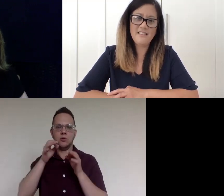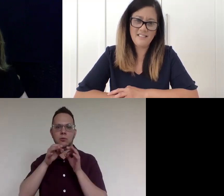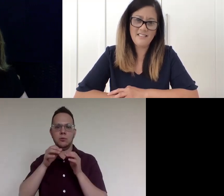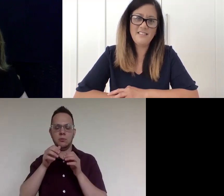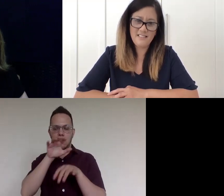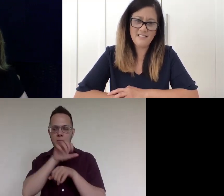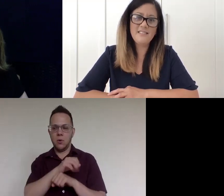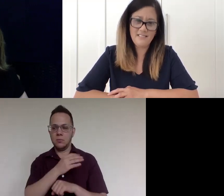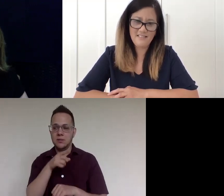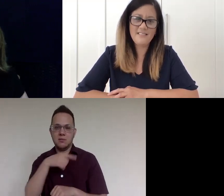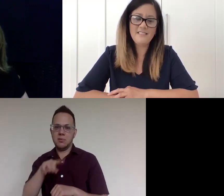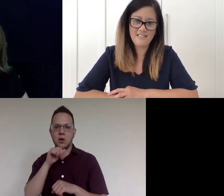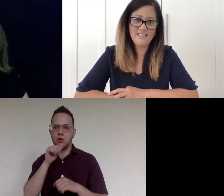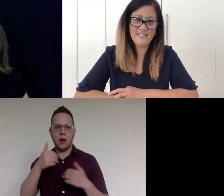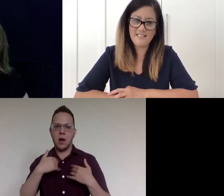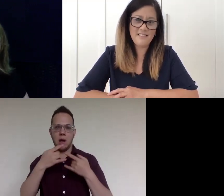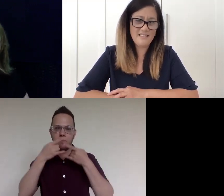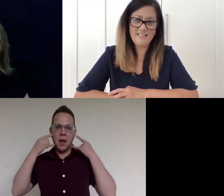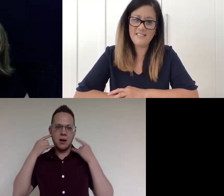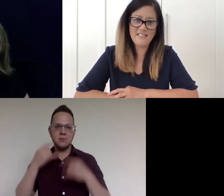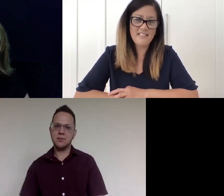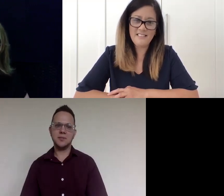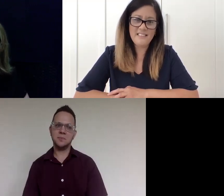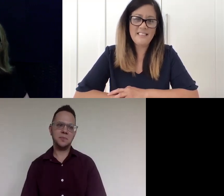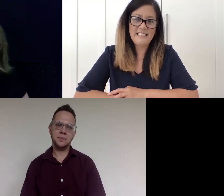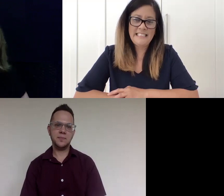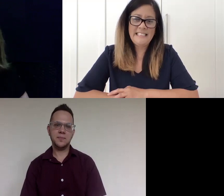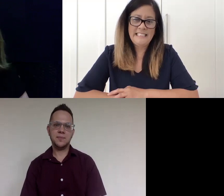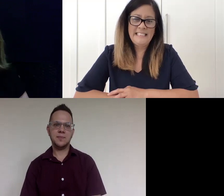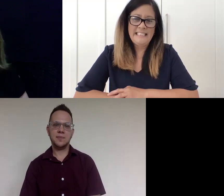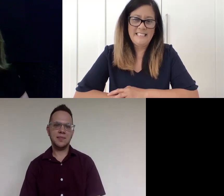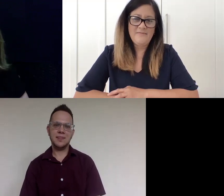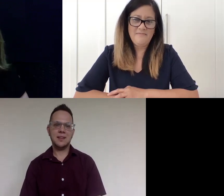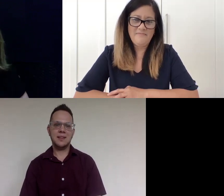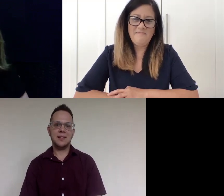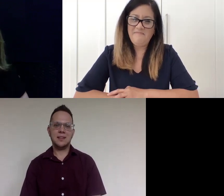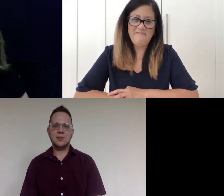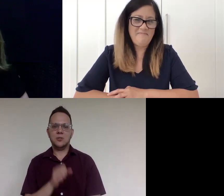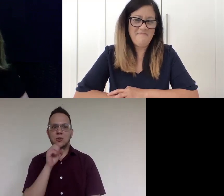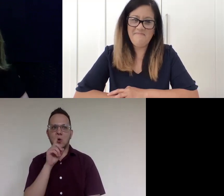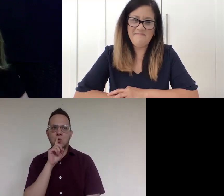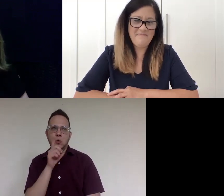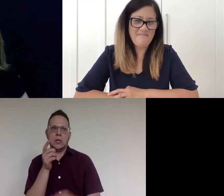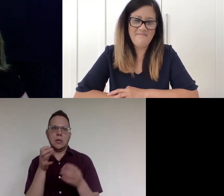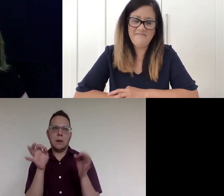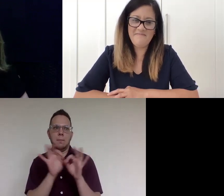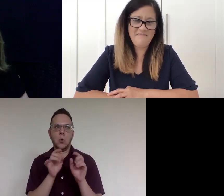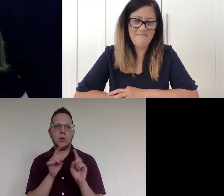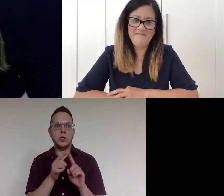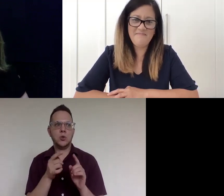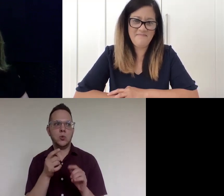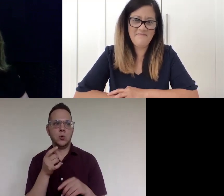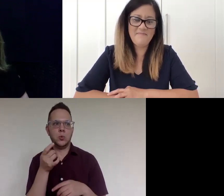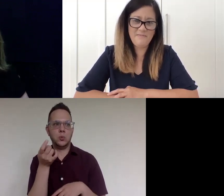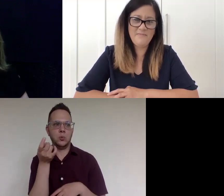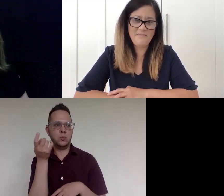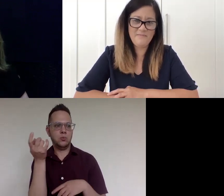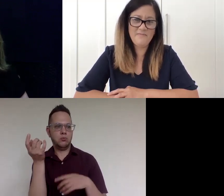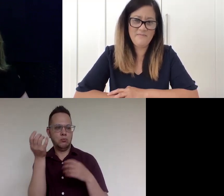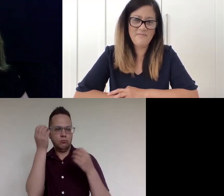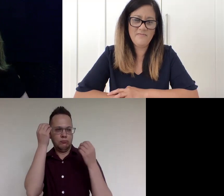go for a hearing test or maybe something pertaining to a cochlear implant, and the audiologists don't have clear masks. So